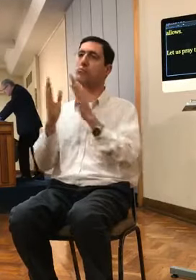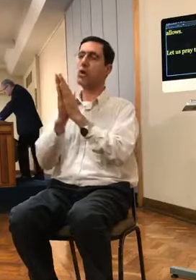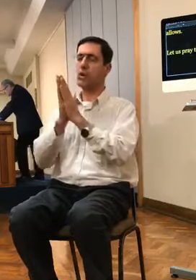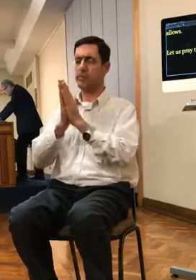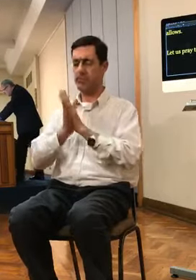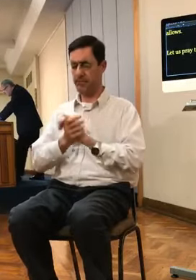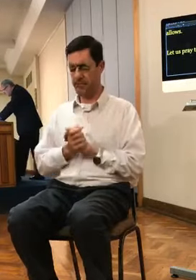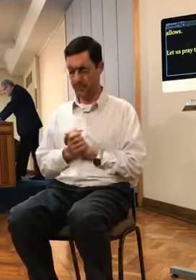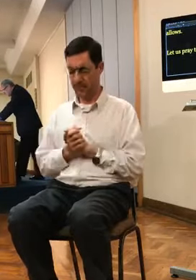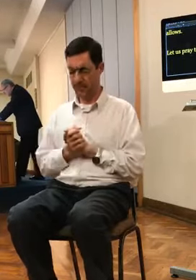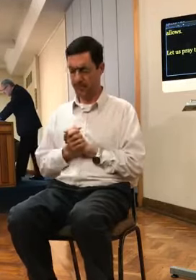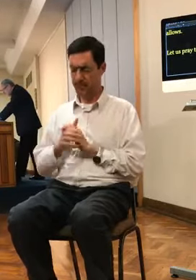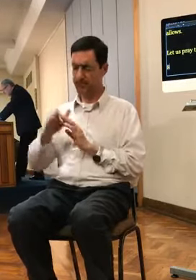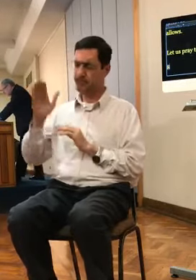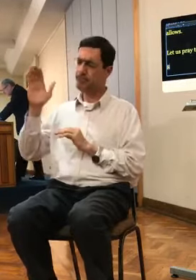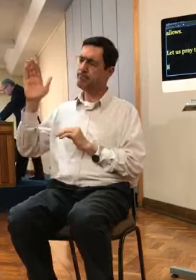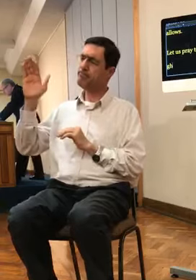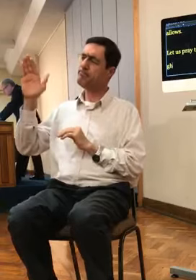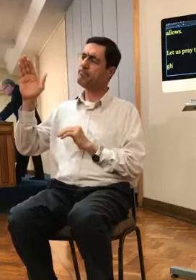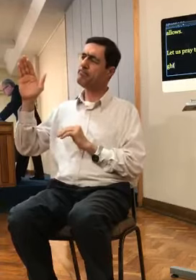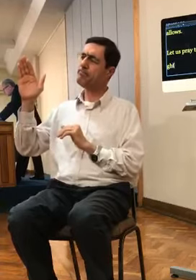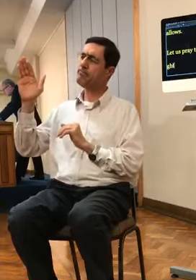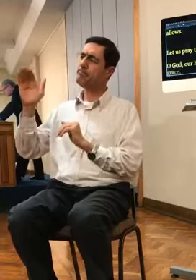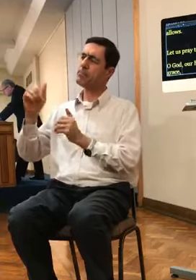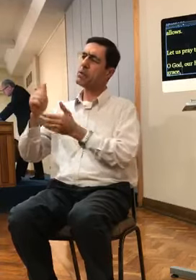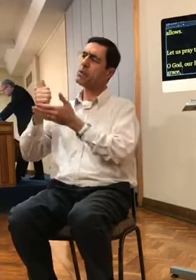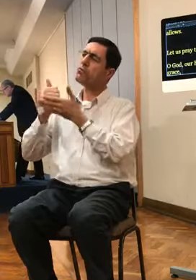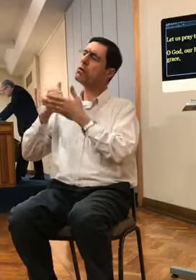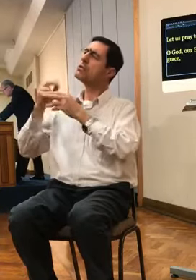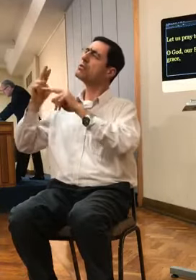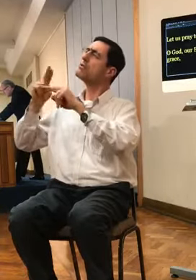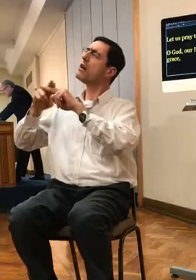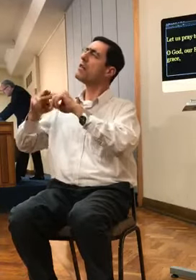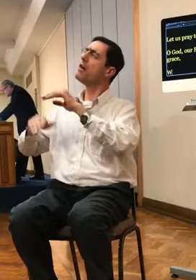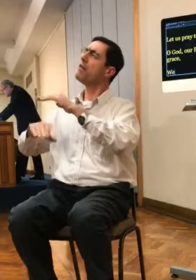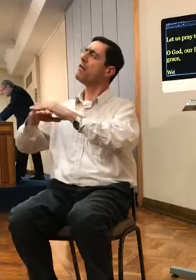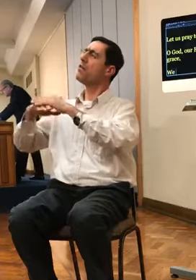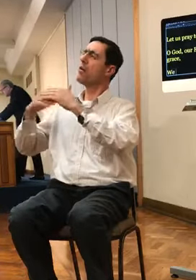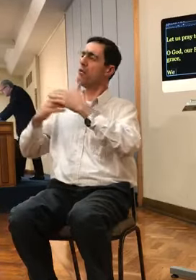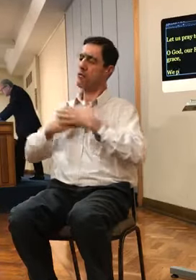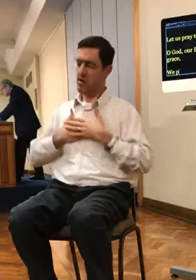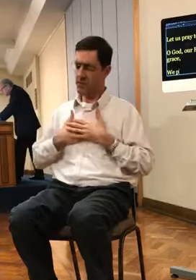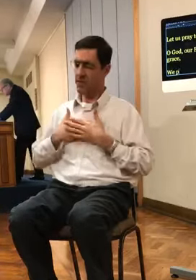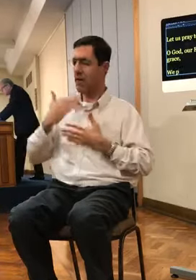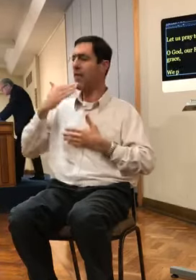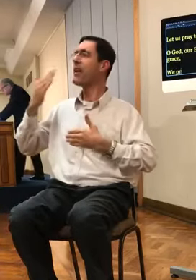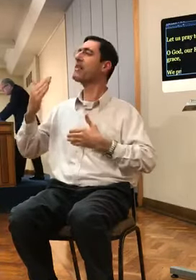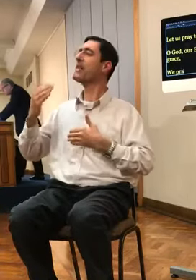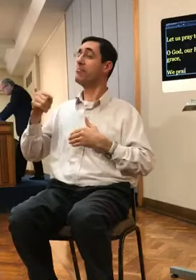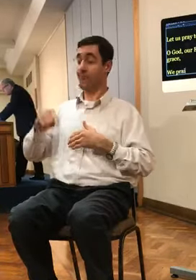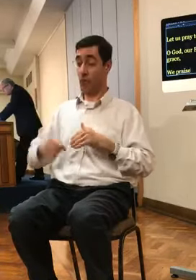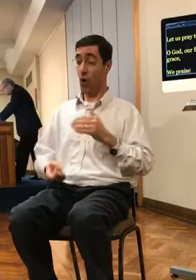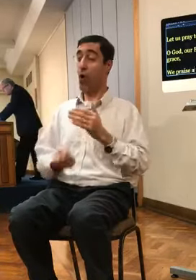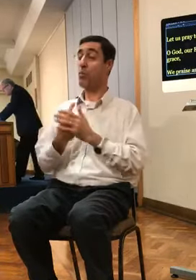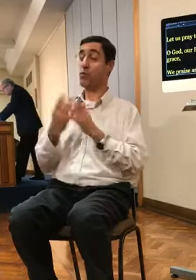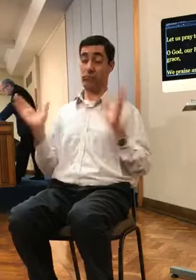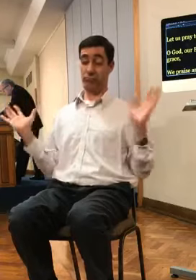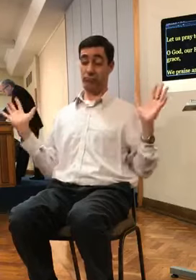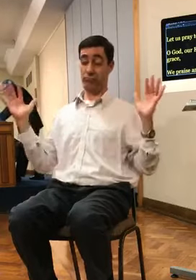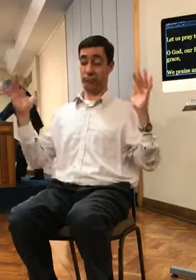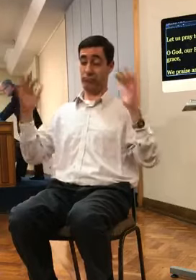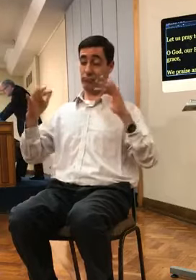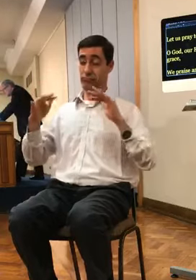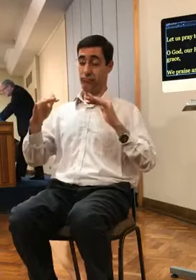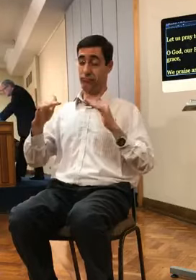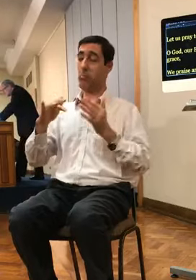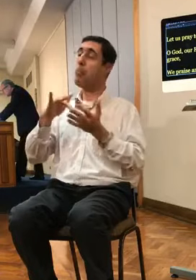Our gracious and loving Heavenly Father, we praise Thee and we thank Thee for this opportunity to gather. Midweek,